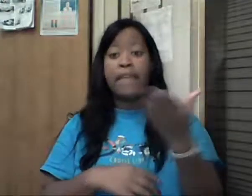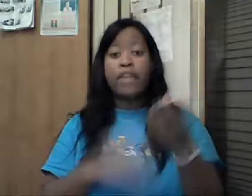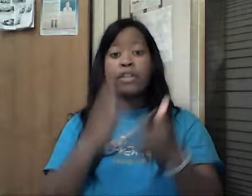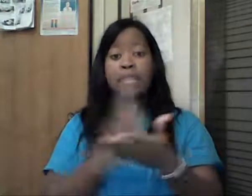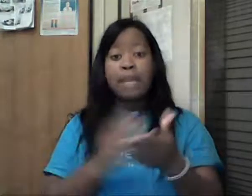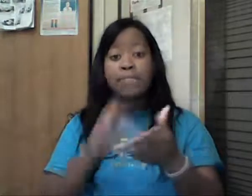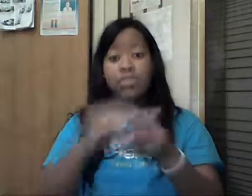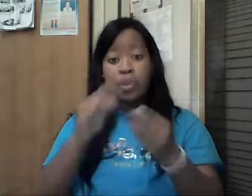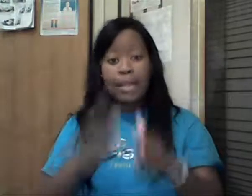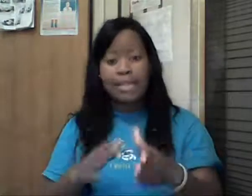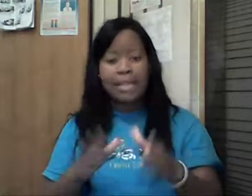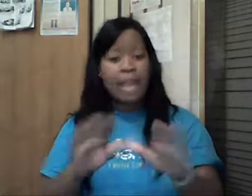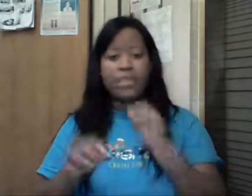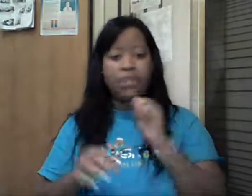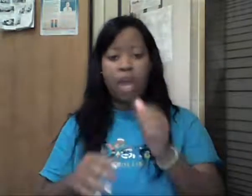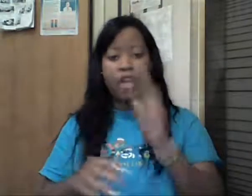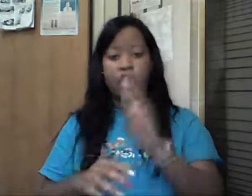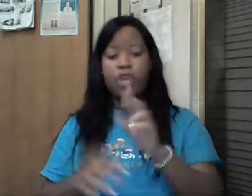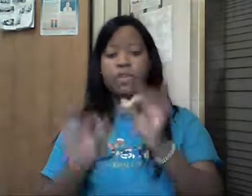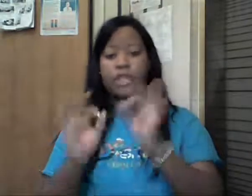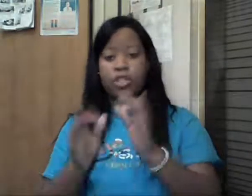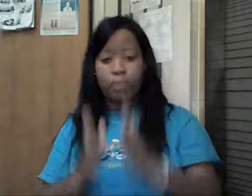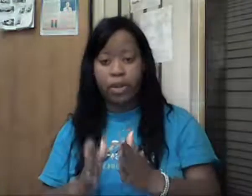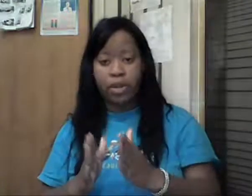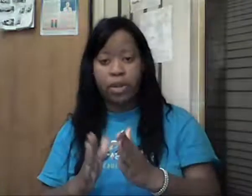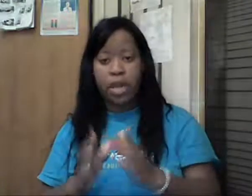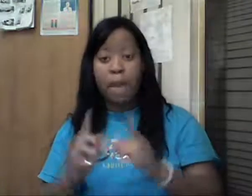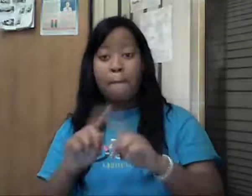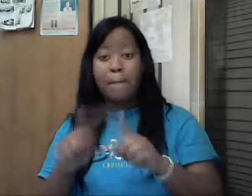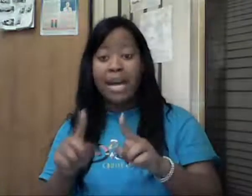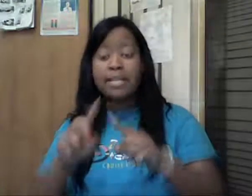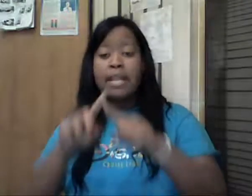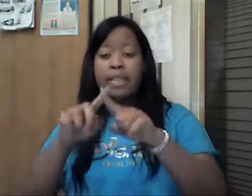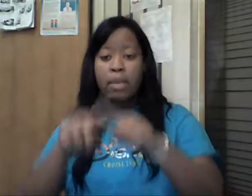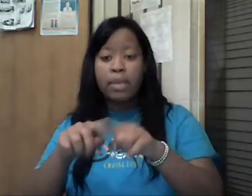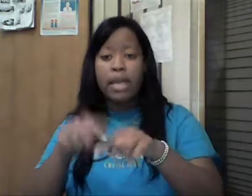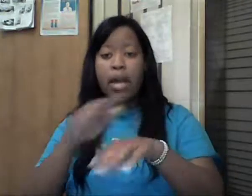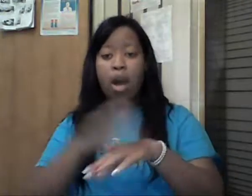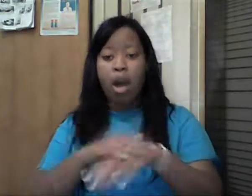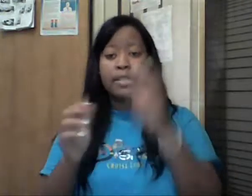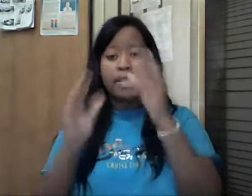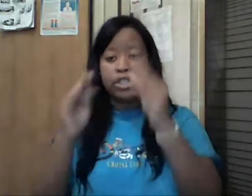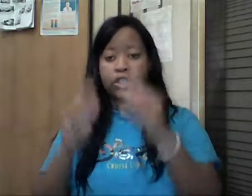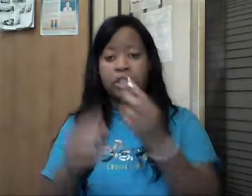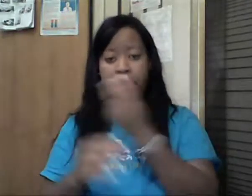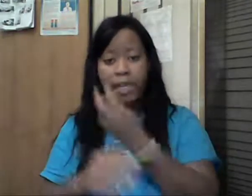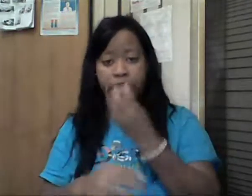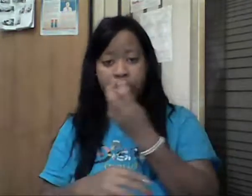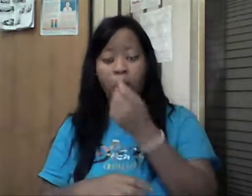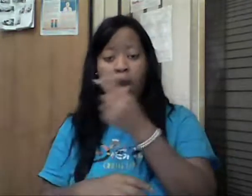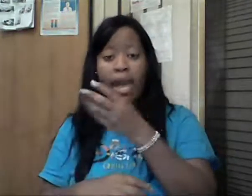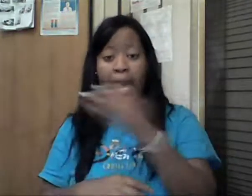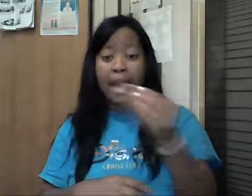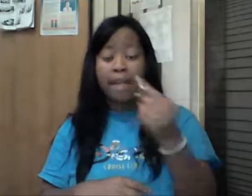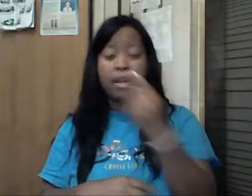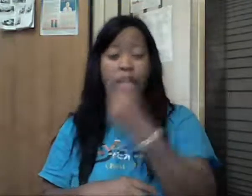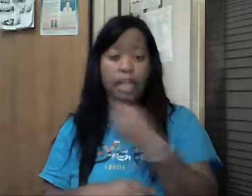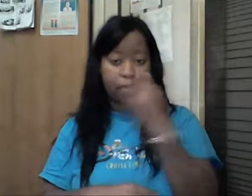There are some students that do not use an interpreter, but they rely on the teacher's speech and lip